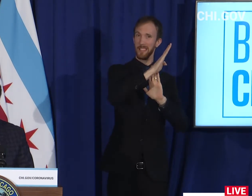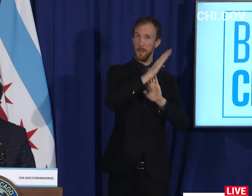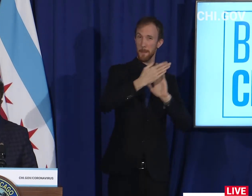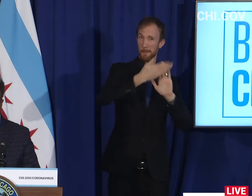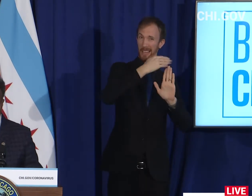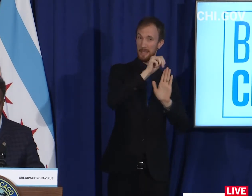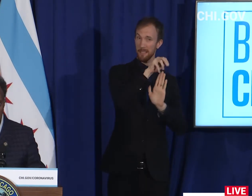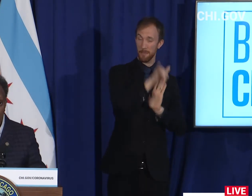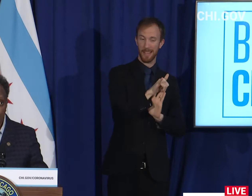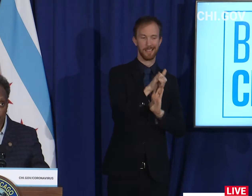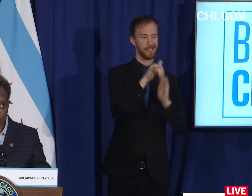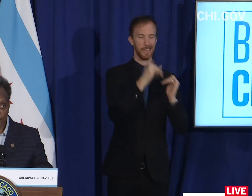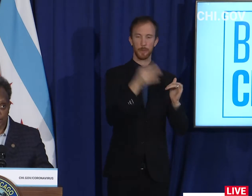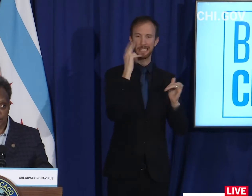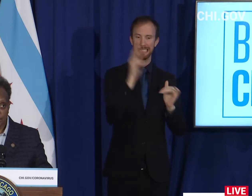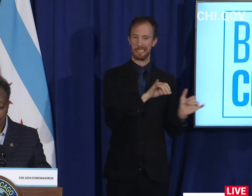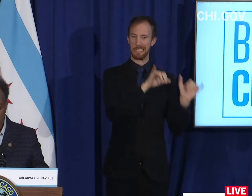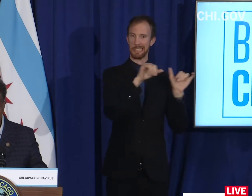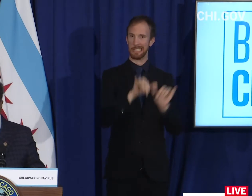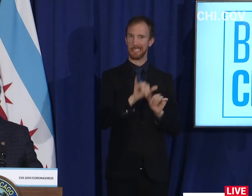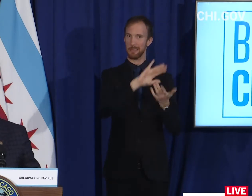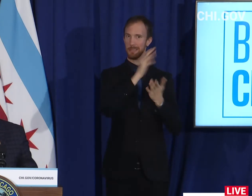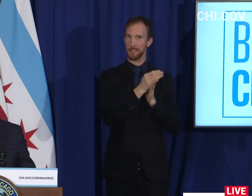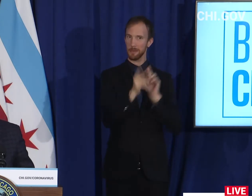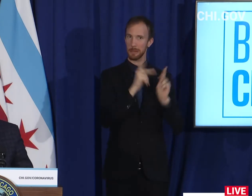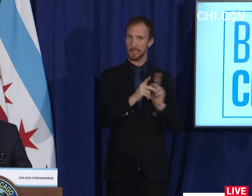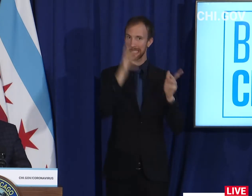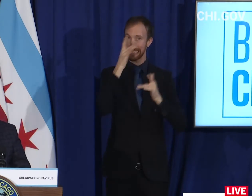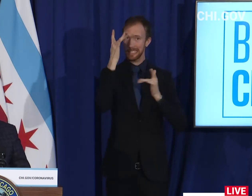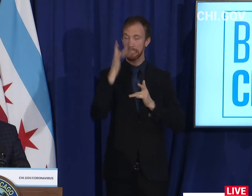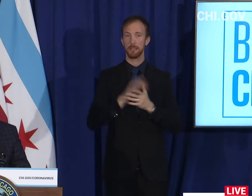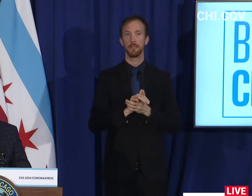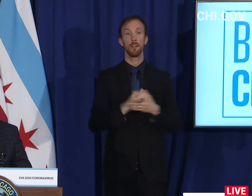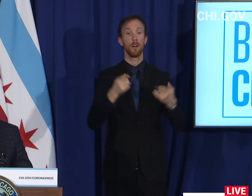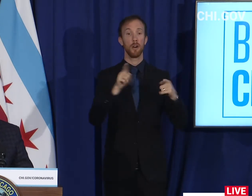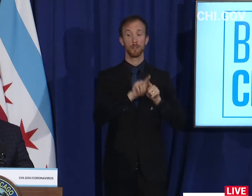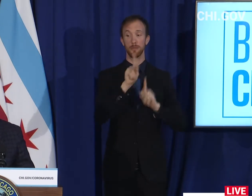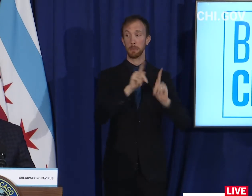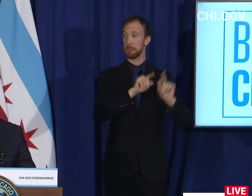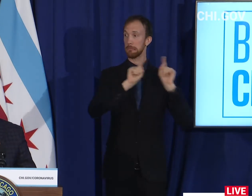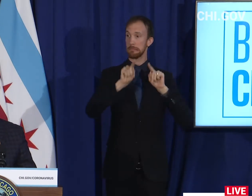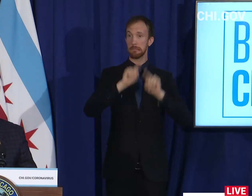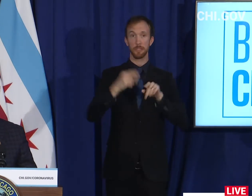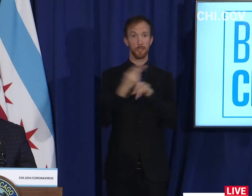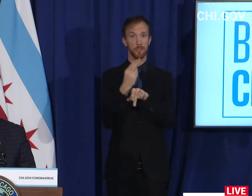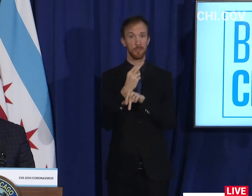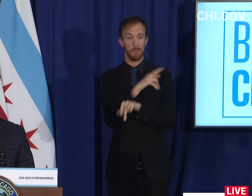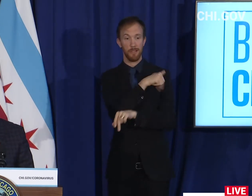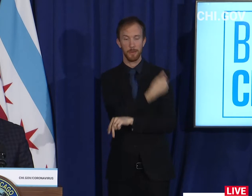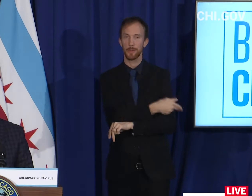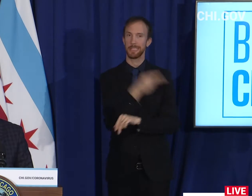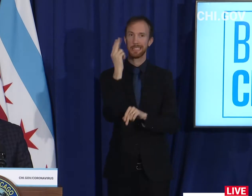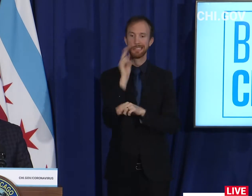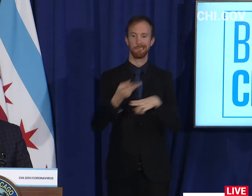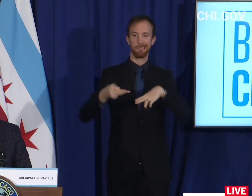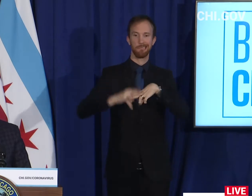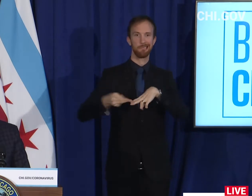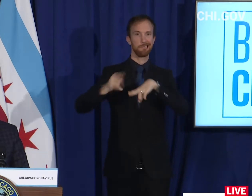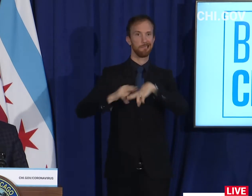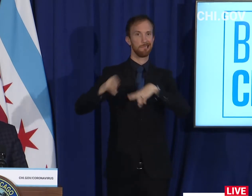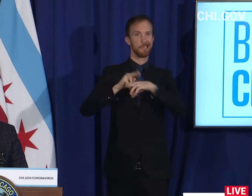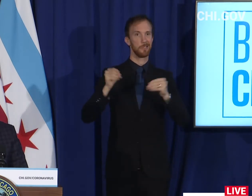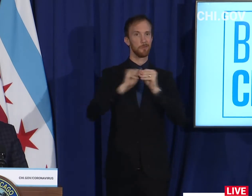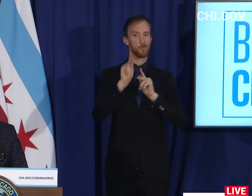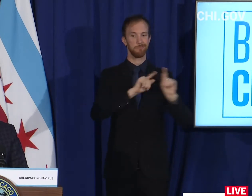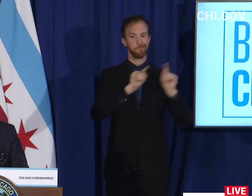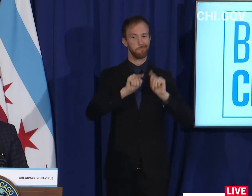coincided with a worrying increase in hospitalizations. Since we made that announcement just 4 days ago, our